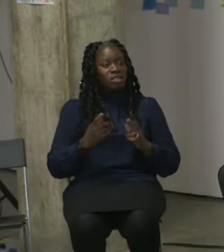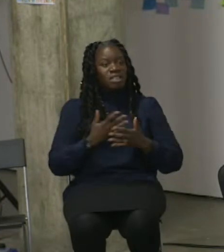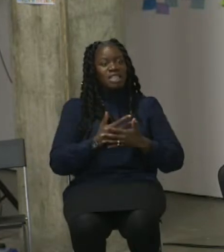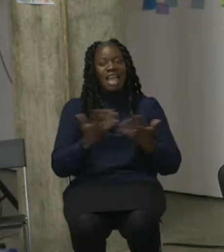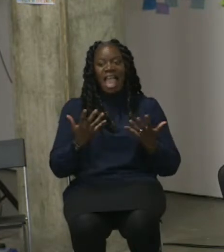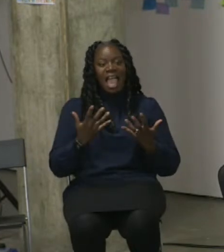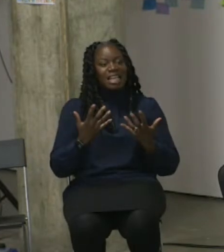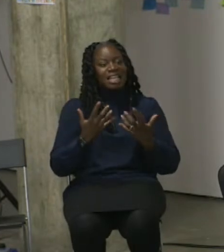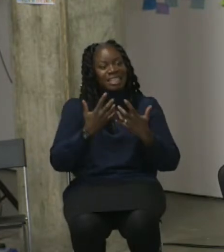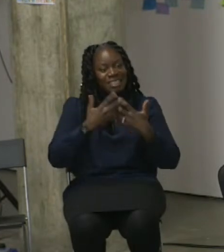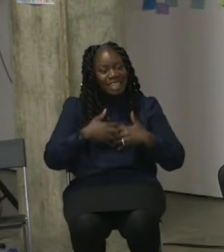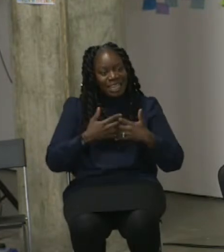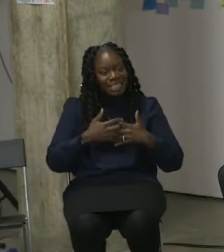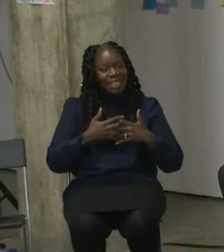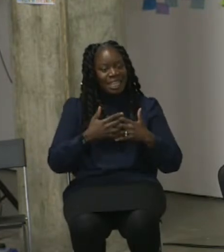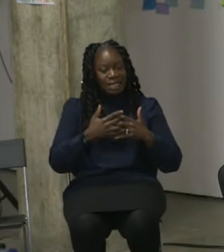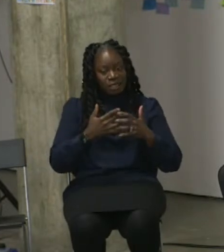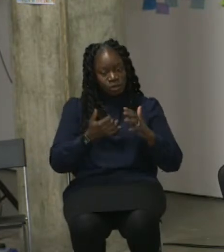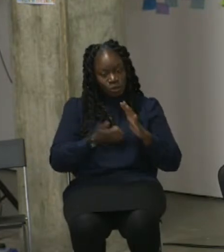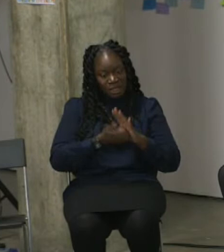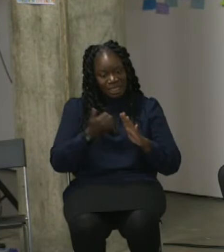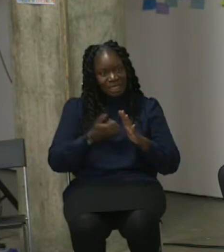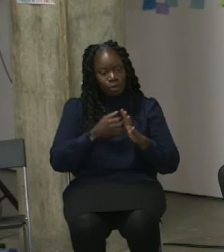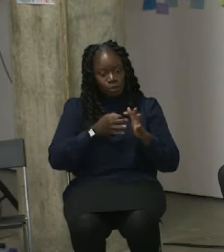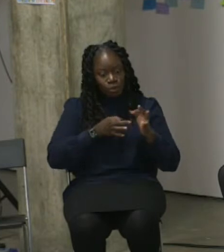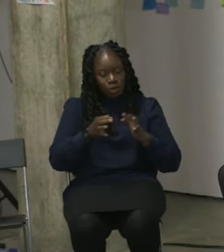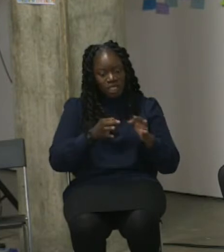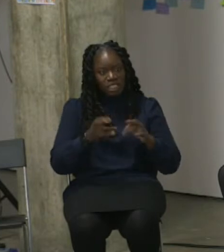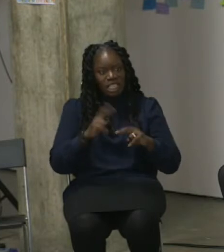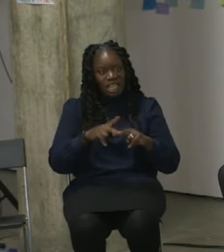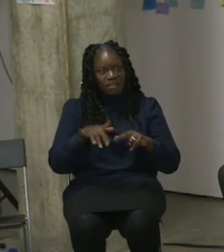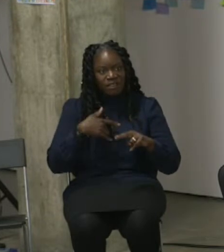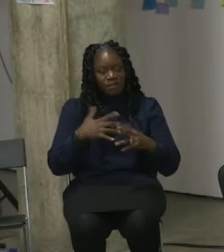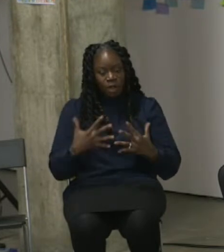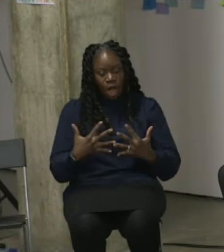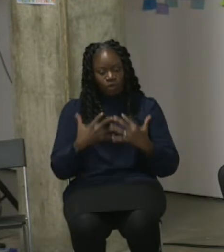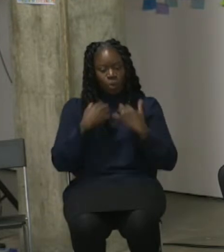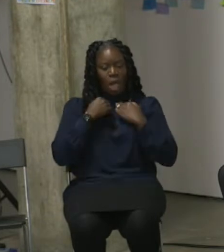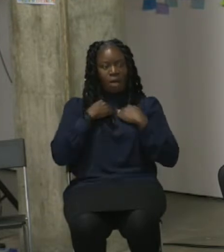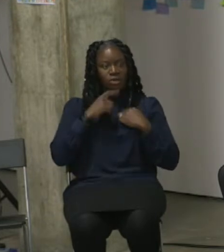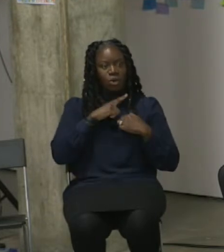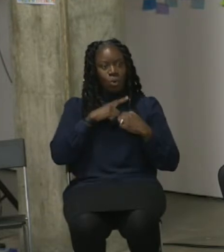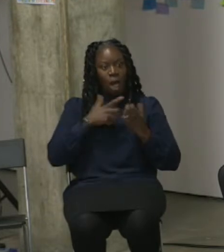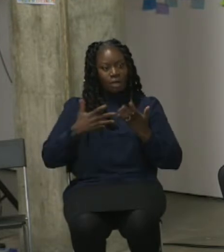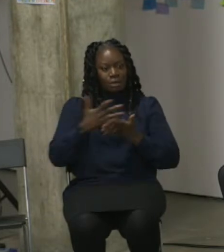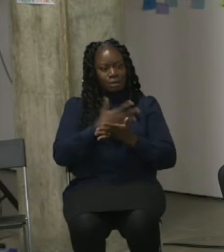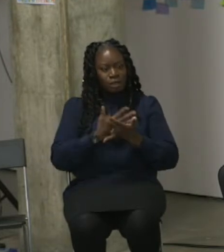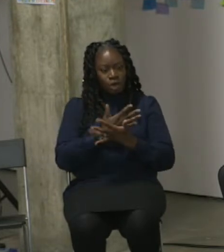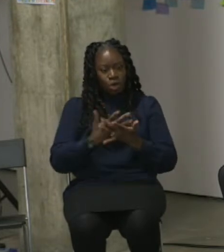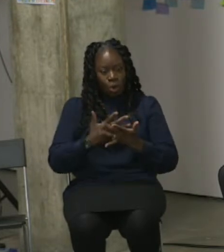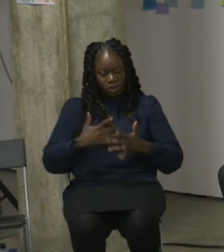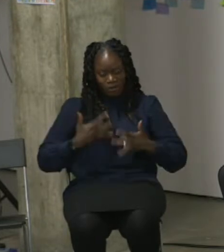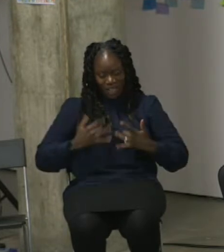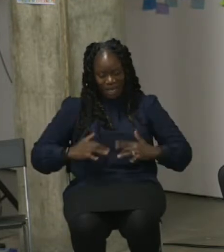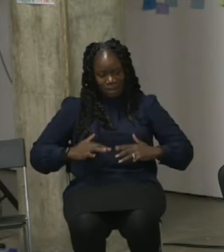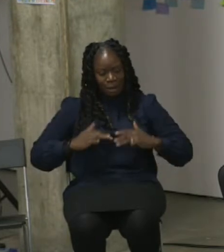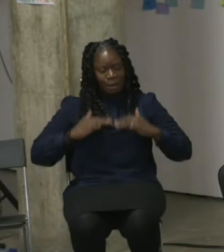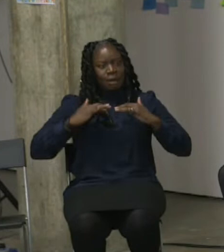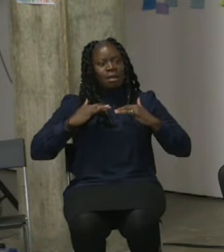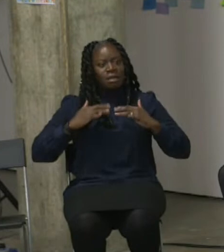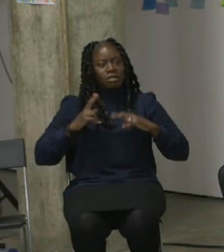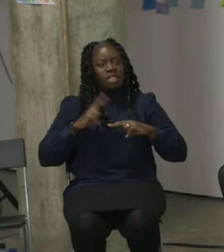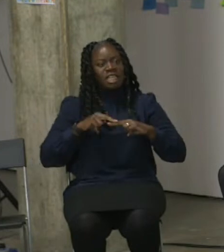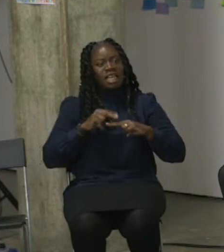to support if you're feeling a little bit overwhelmed or feel like lots of things are coming up. So we can just share some techniques to just